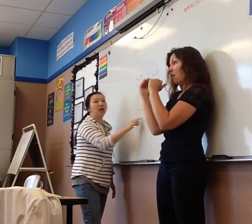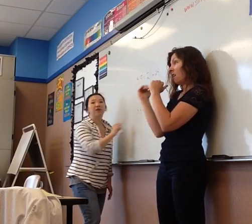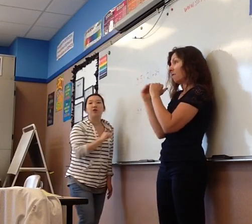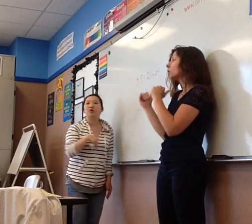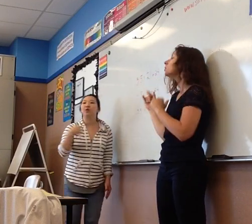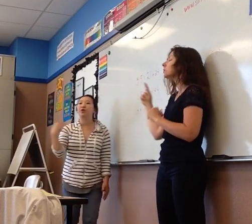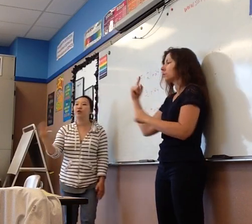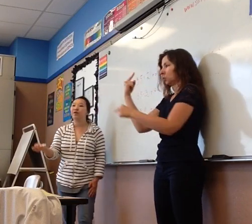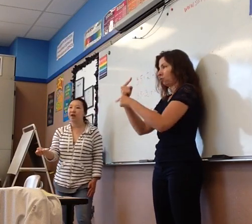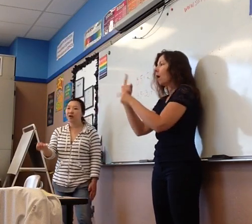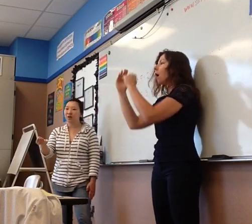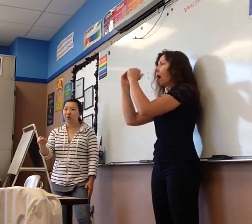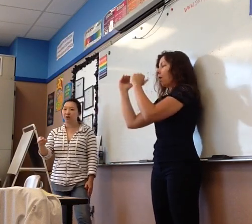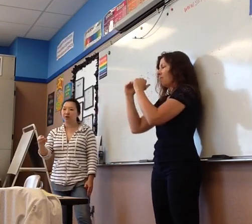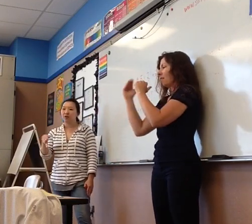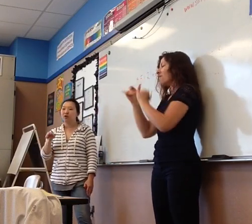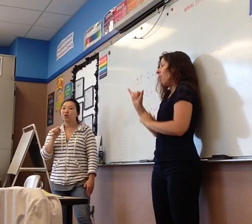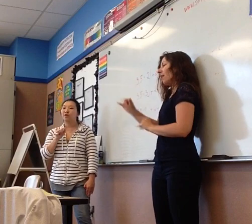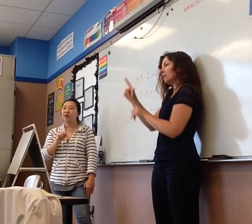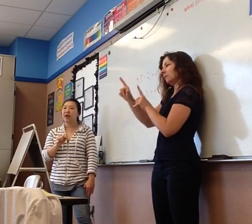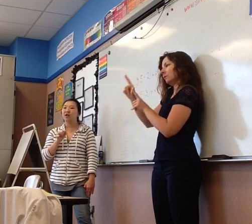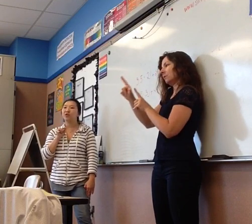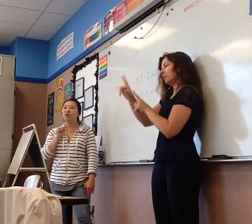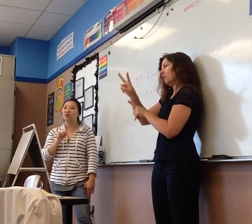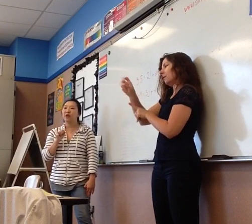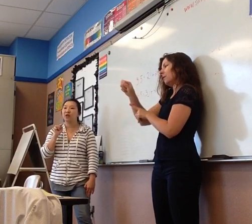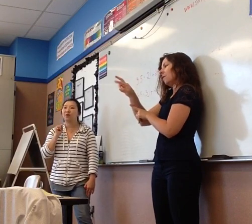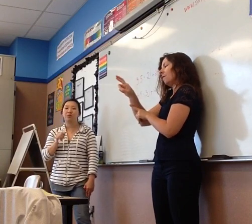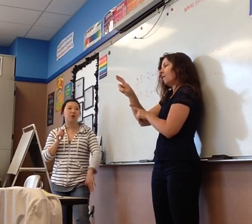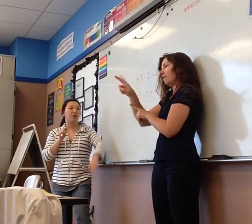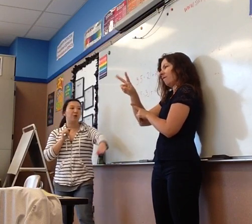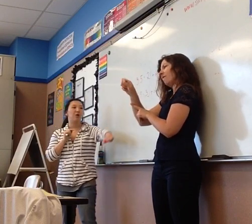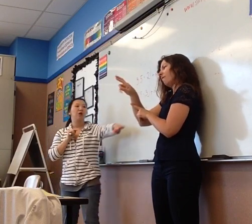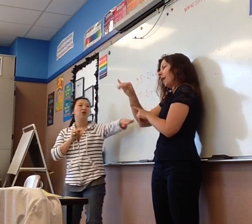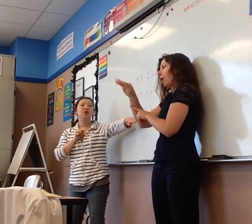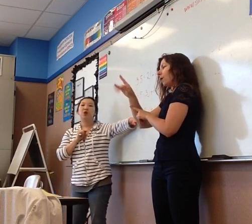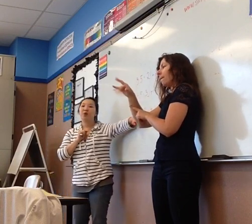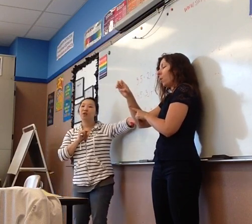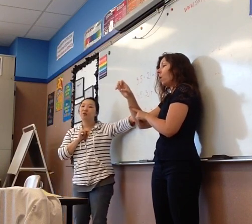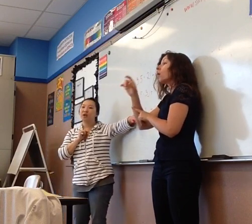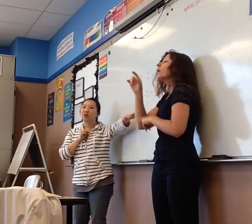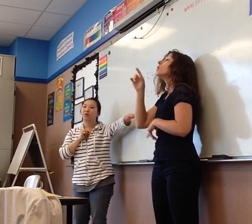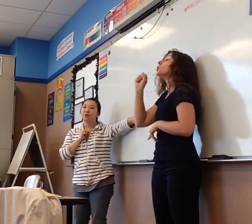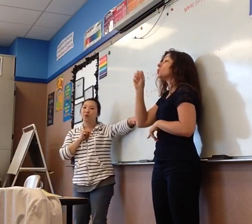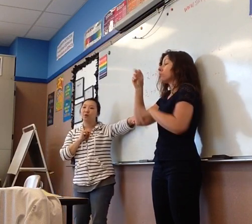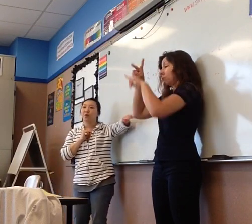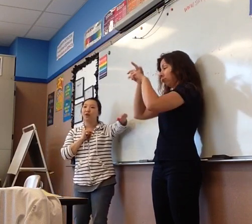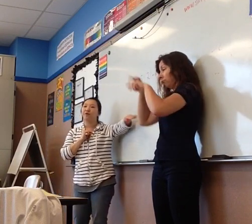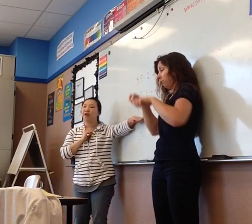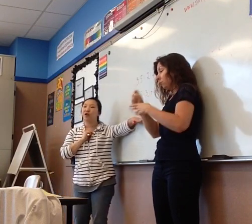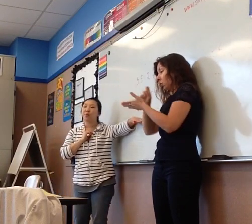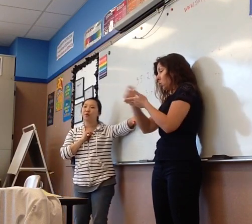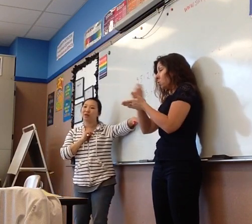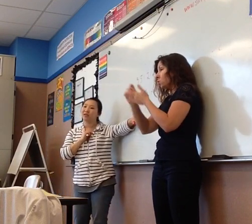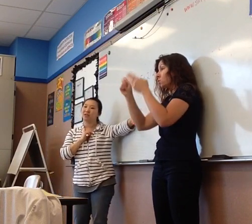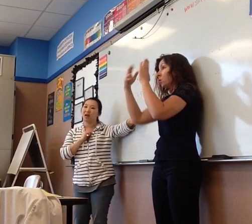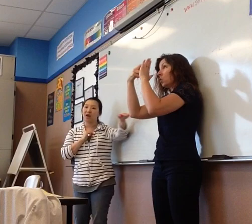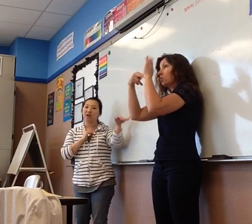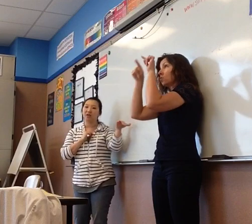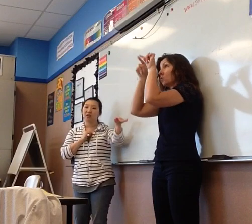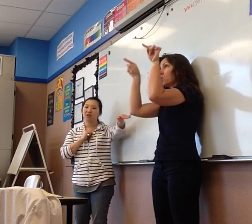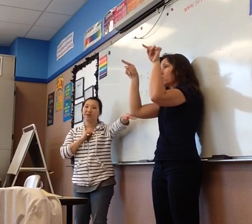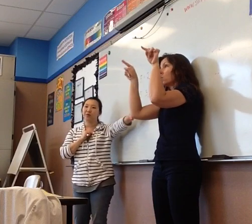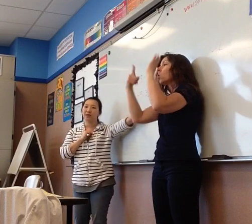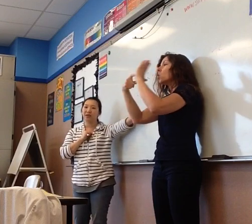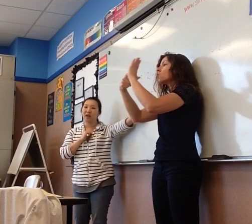Good, the levels or your variable. So if they ask you to write the rule, you're going to write the rule with a variable